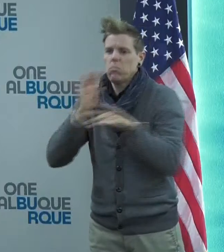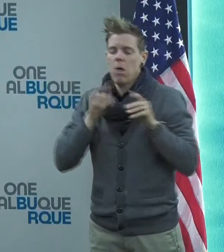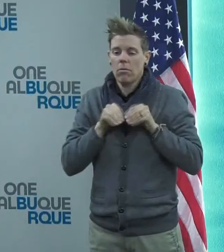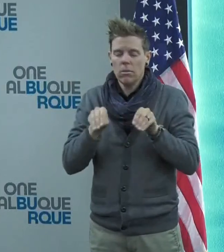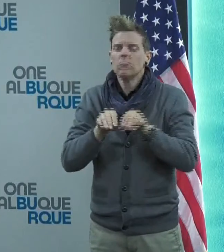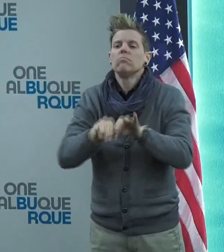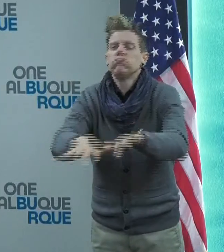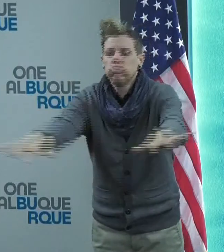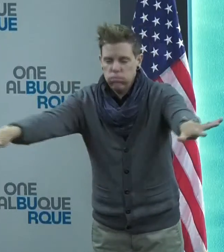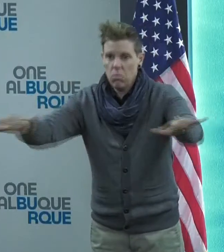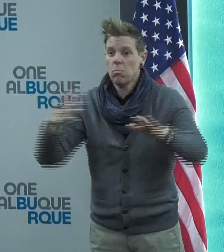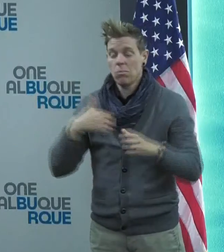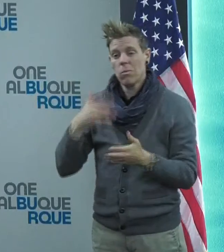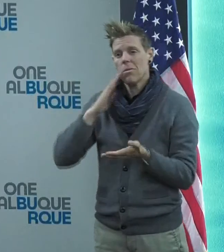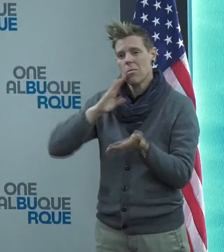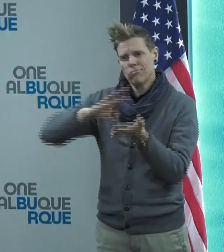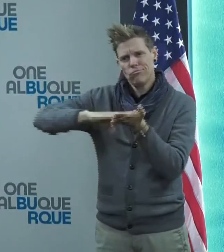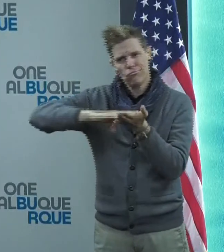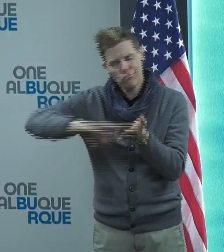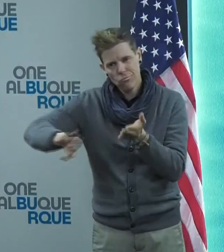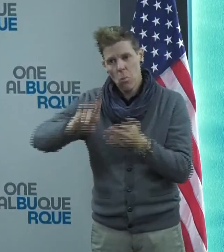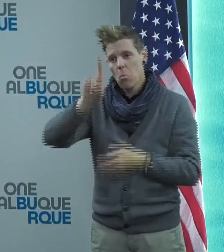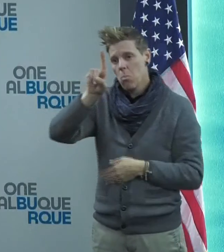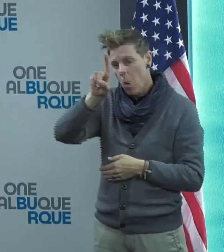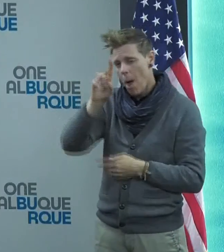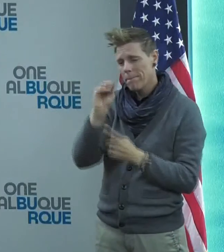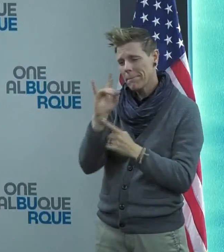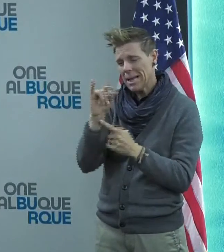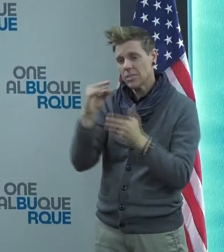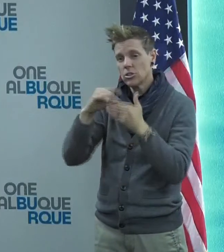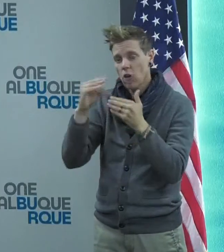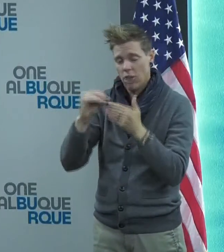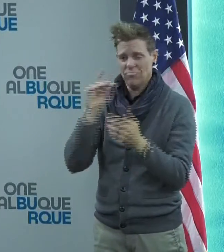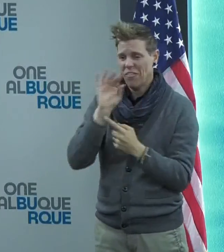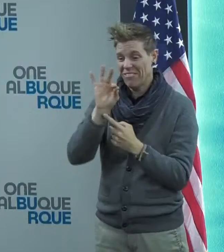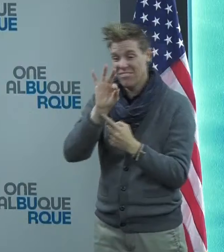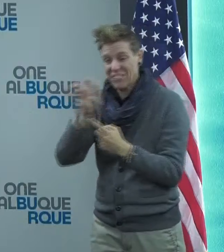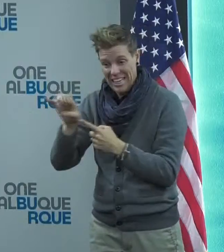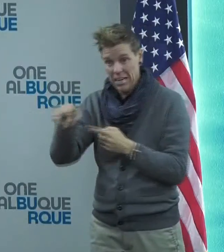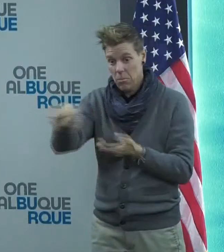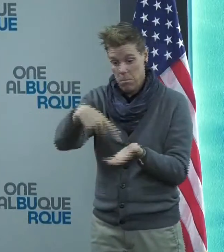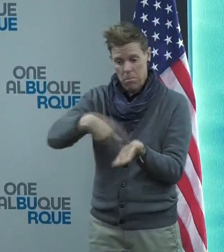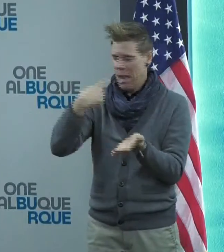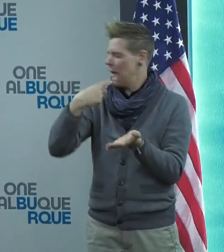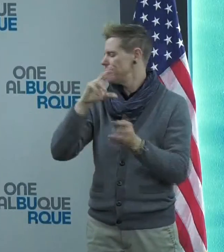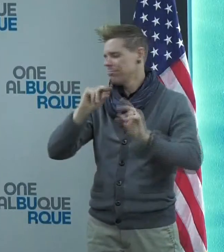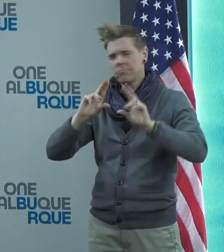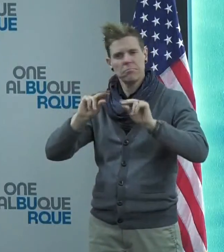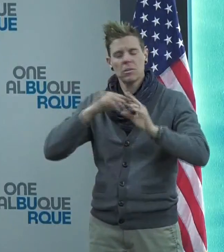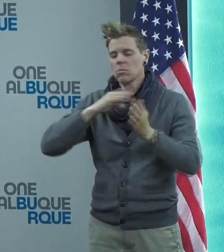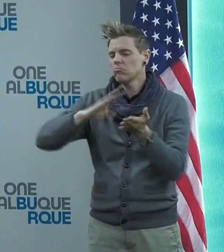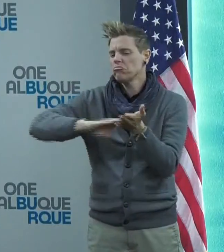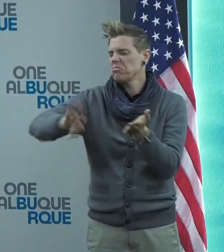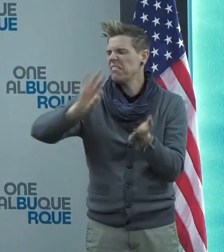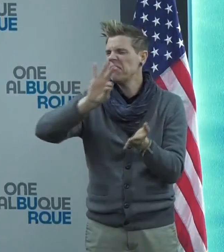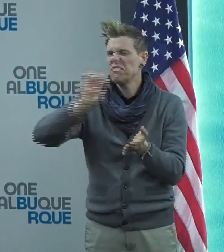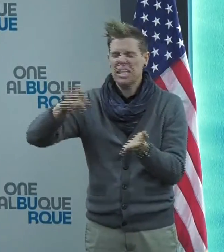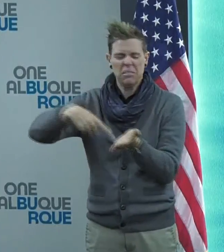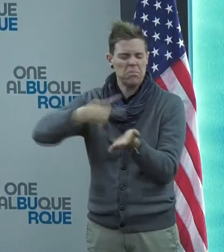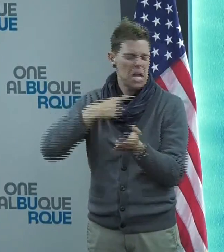small businesses. We continue to do that. The hold on all sorts of business-related fees is still in place as per the